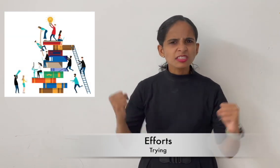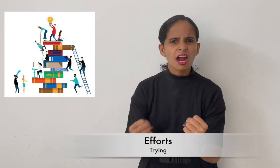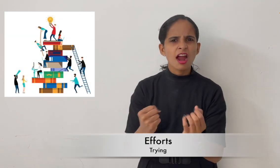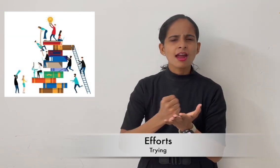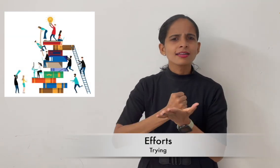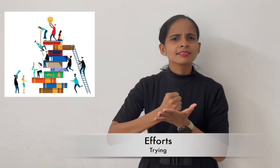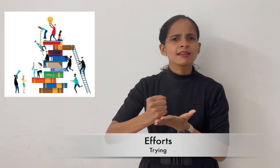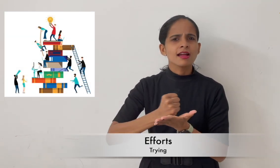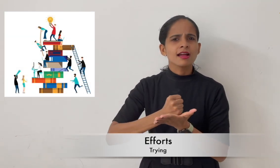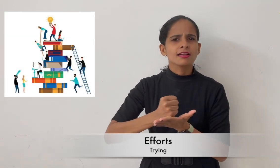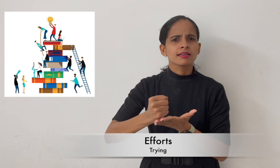Efforts.